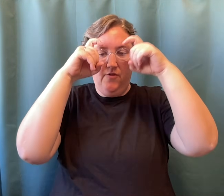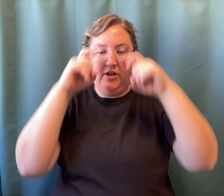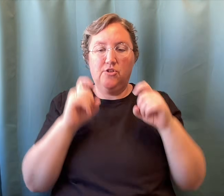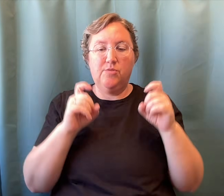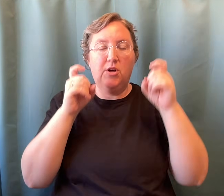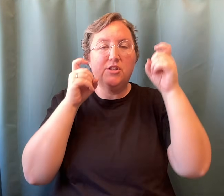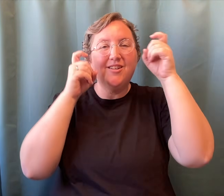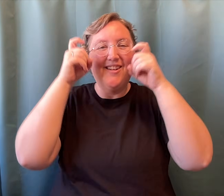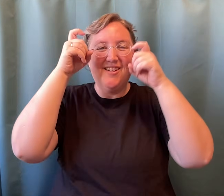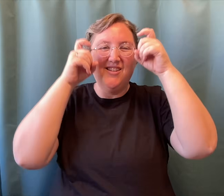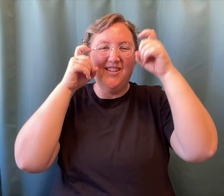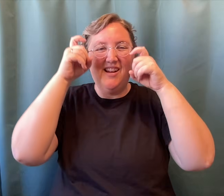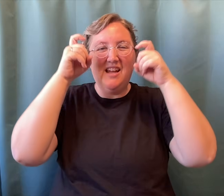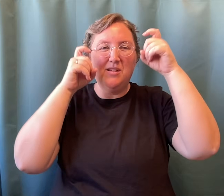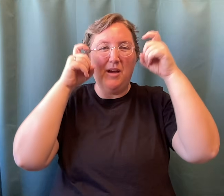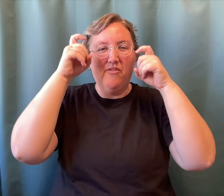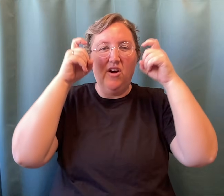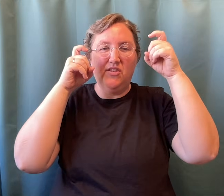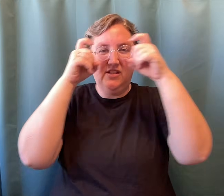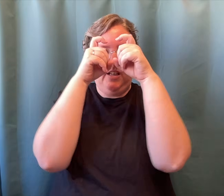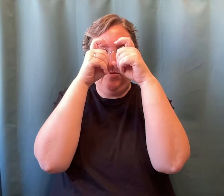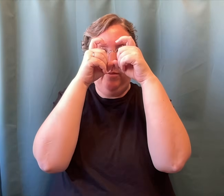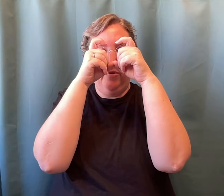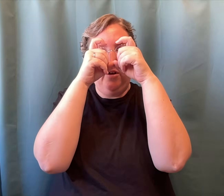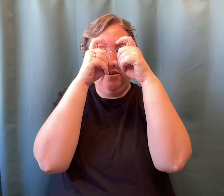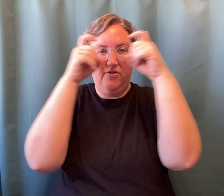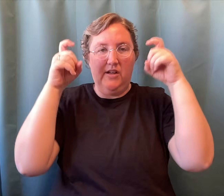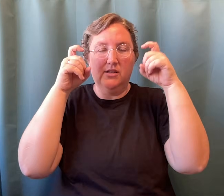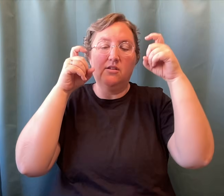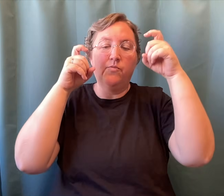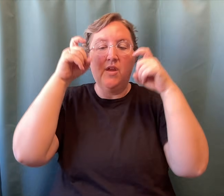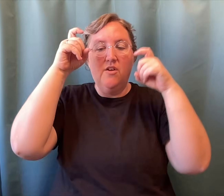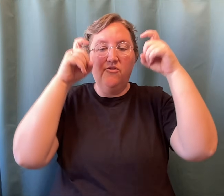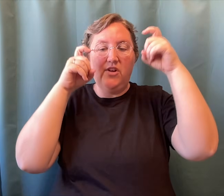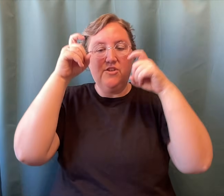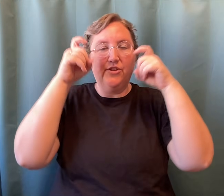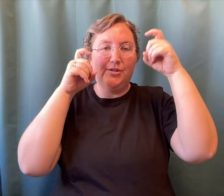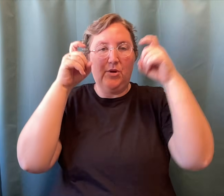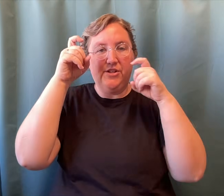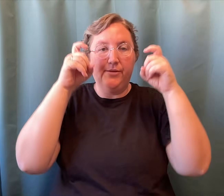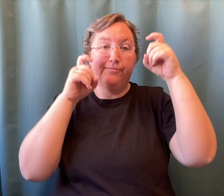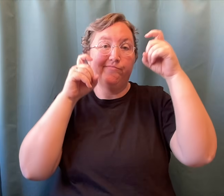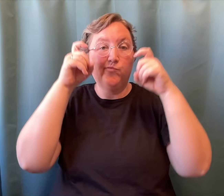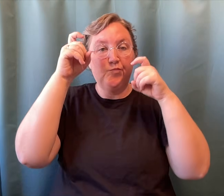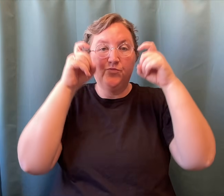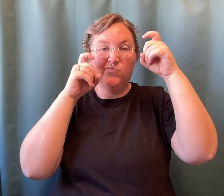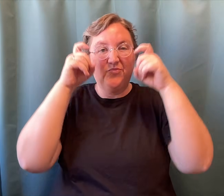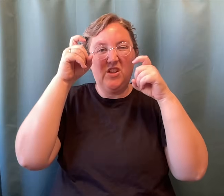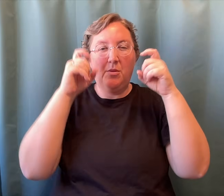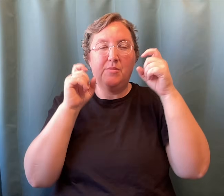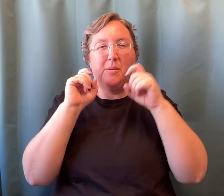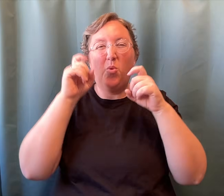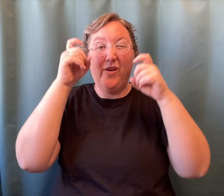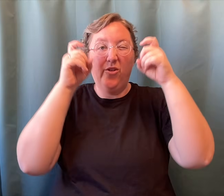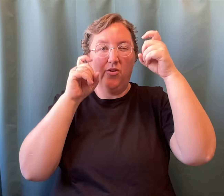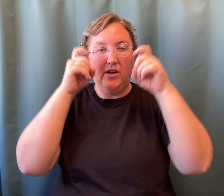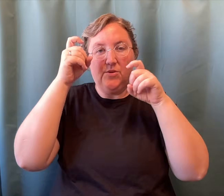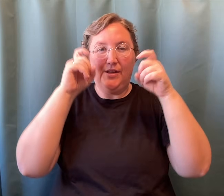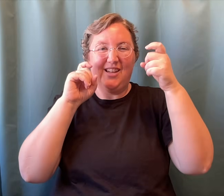Facial expression, and then it ends up kind of off to the side so we don't block our face. So facial expression. And sometimes people wiggle their face when they sign